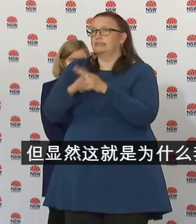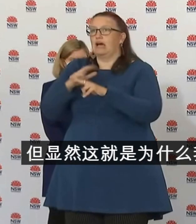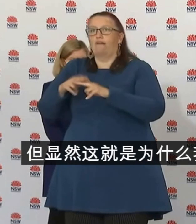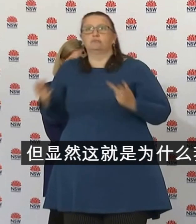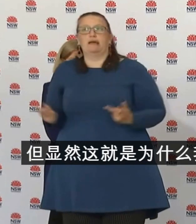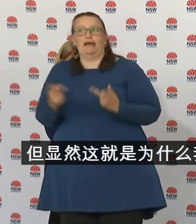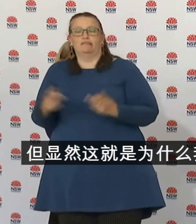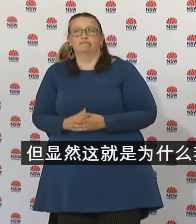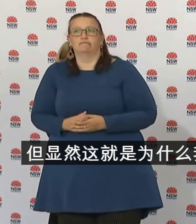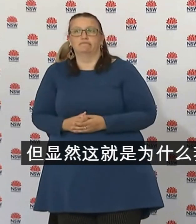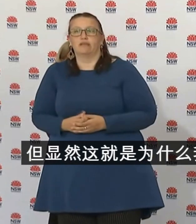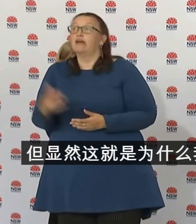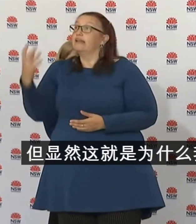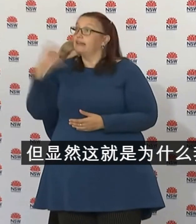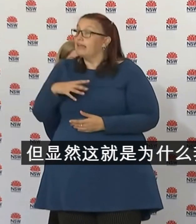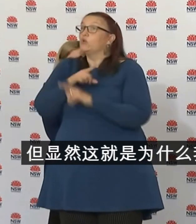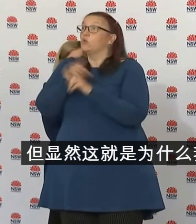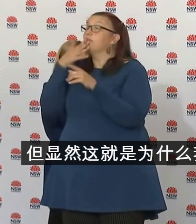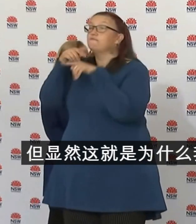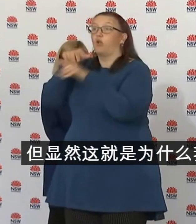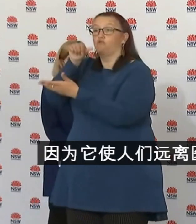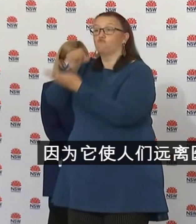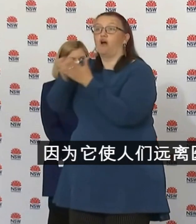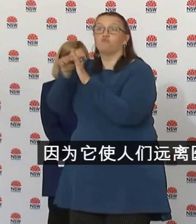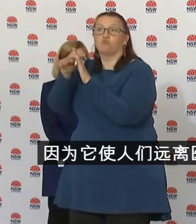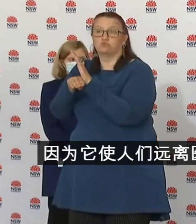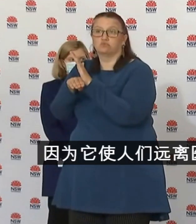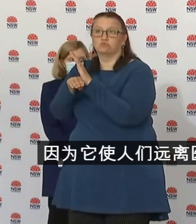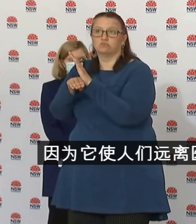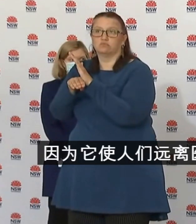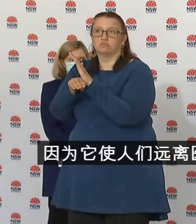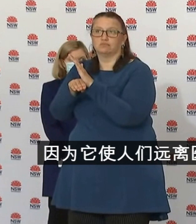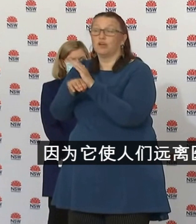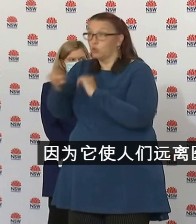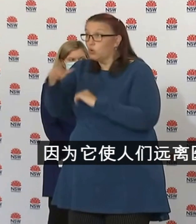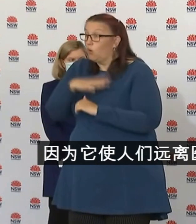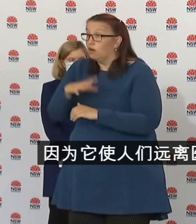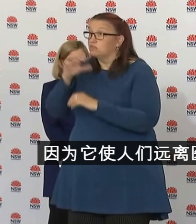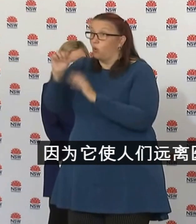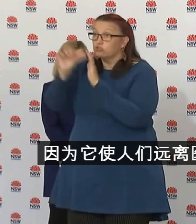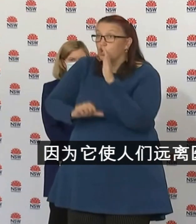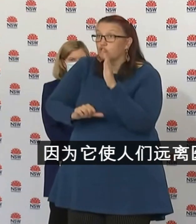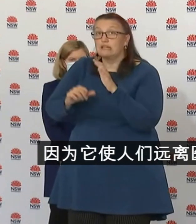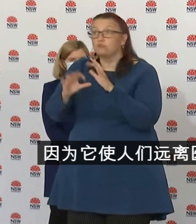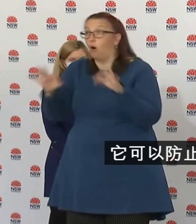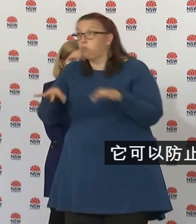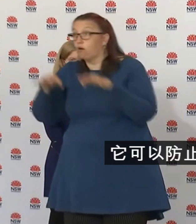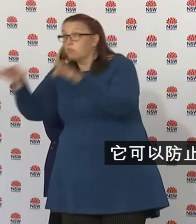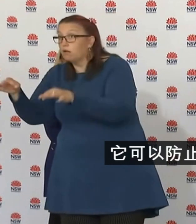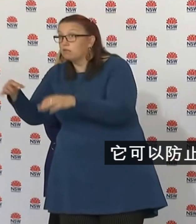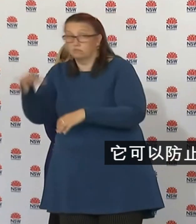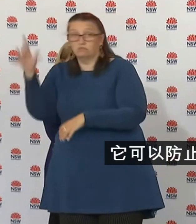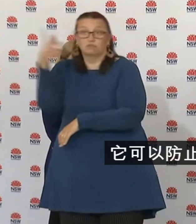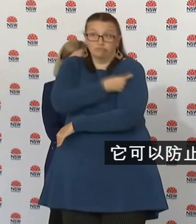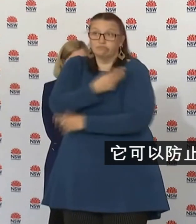But obviously that's why we want people to do the right thing and get vaccinated, because it keeps people out of hospital. It protects our frontline health workers. It